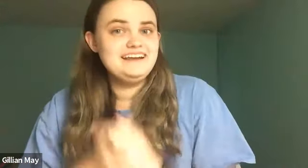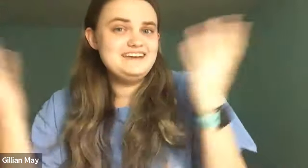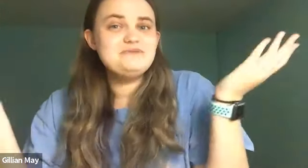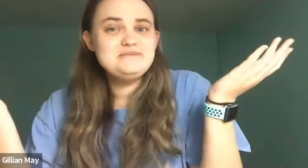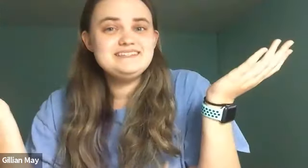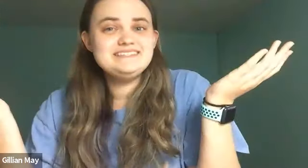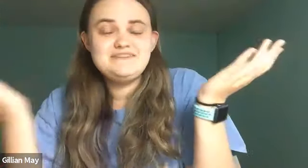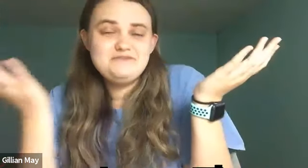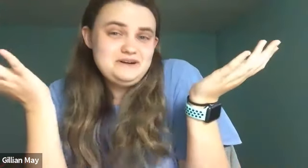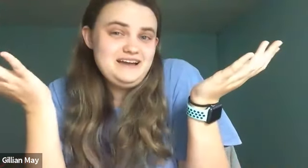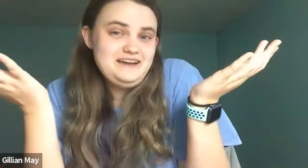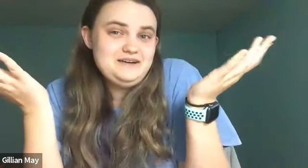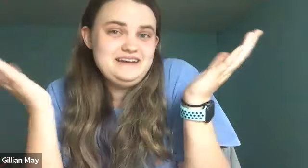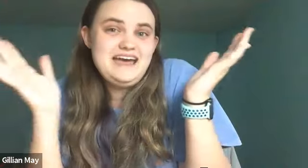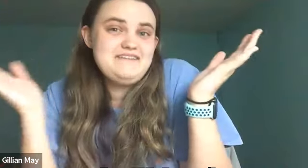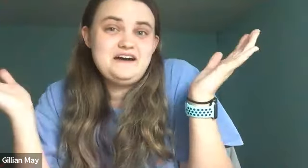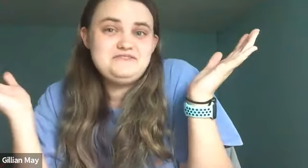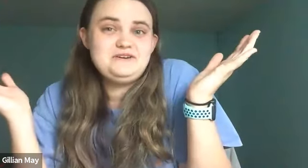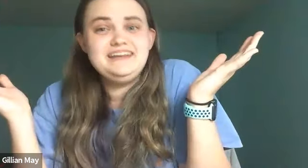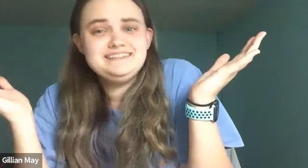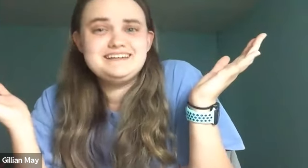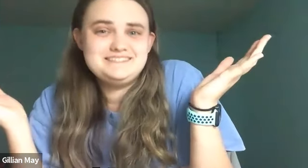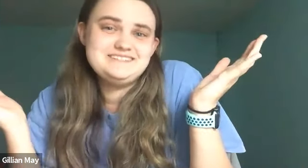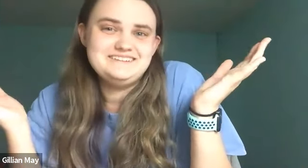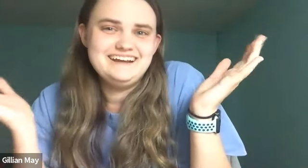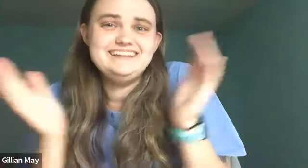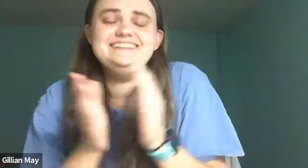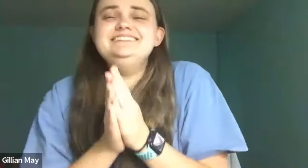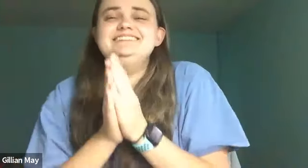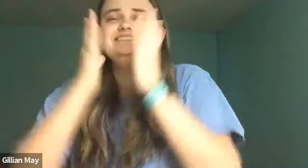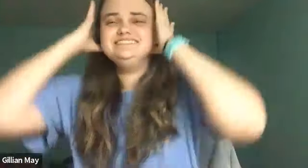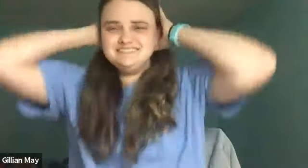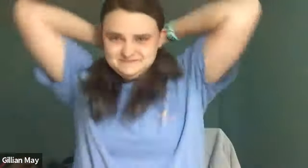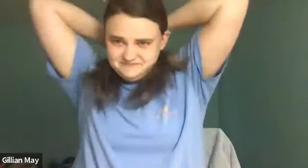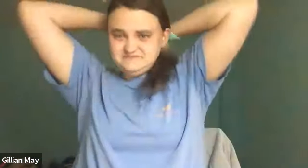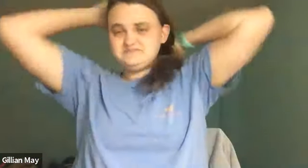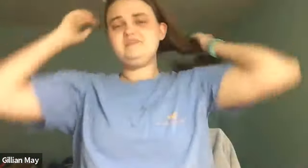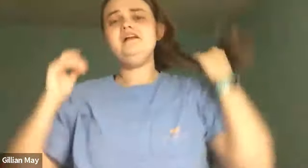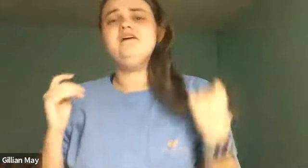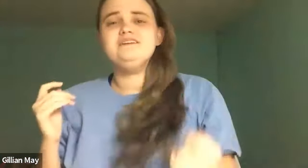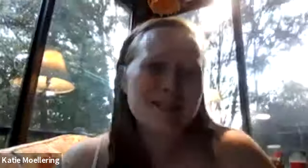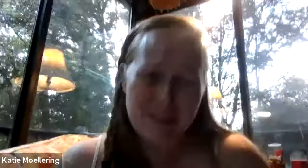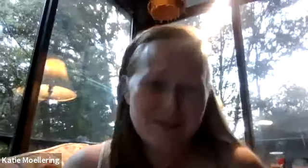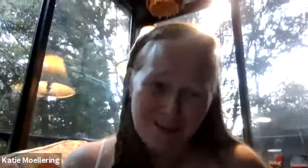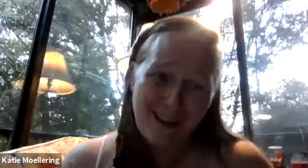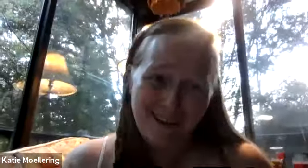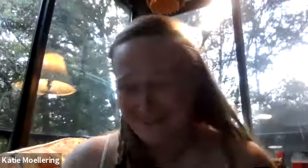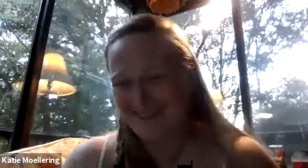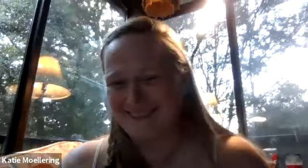if we're not on at 5:30, it's because there's internet. It's because there's internet.